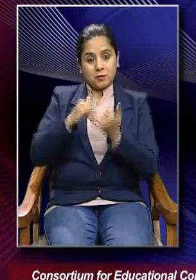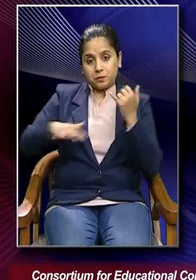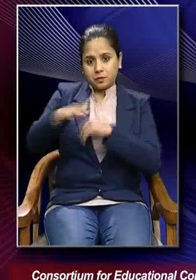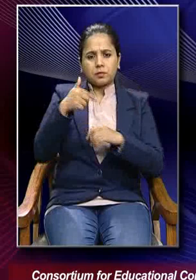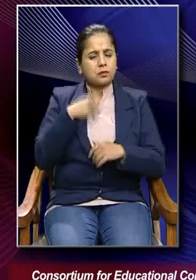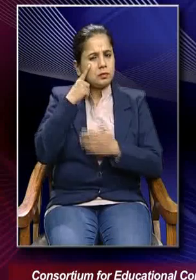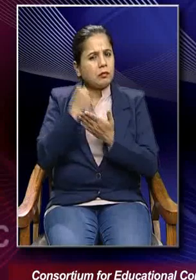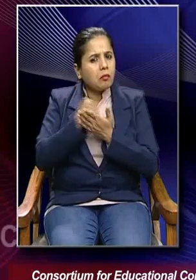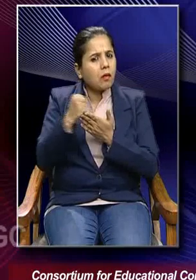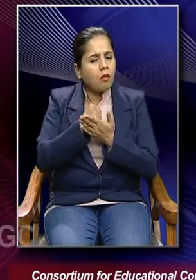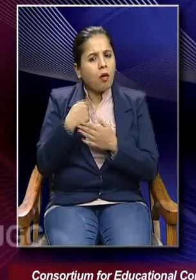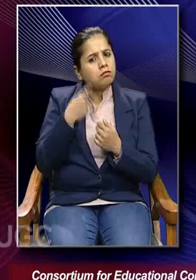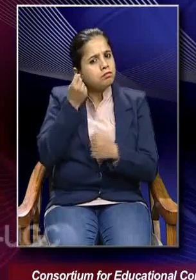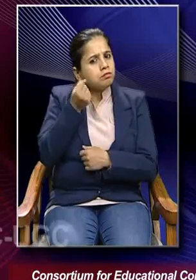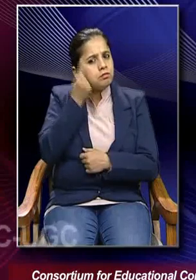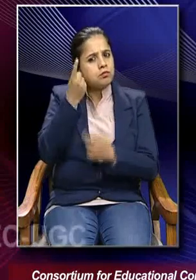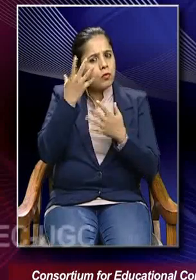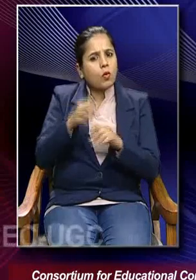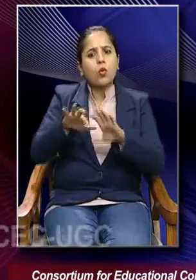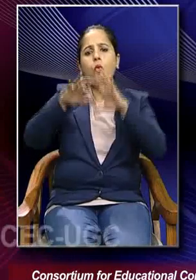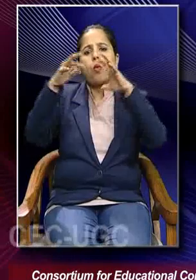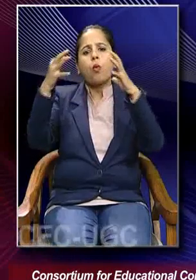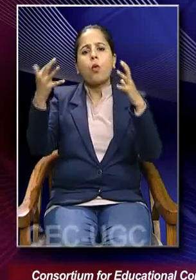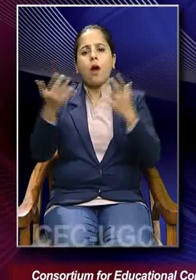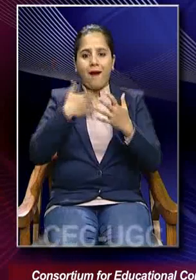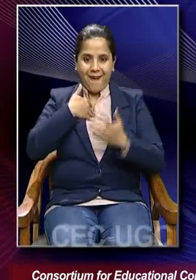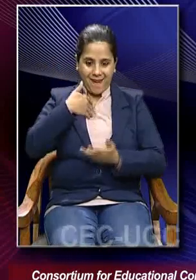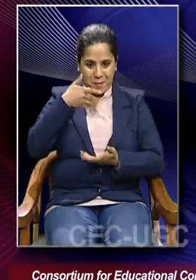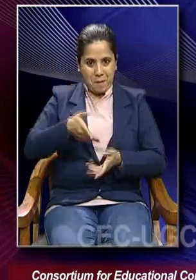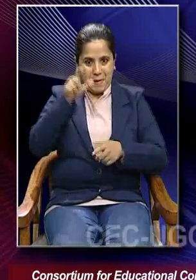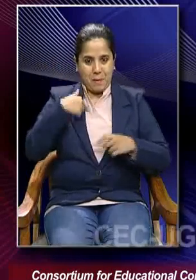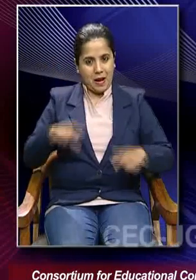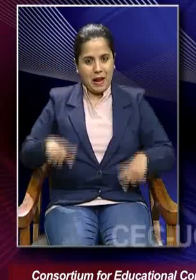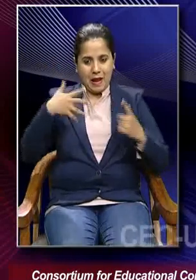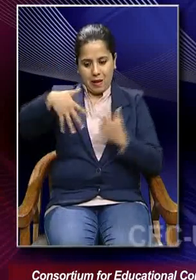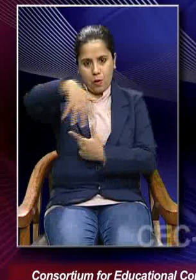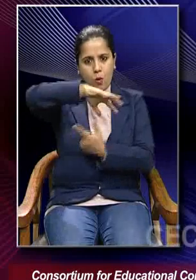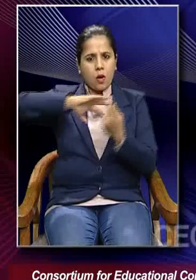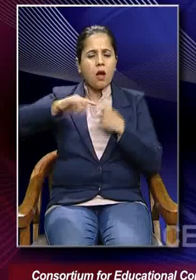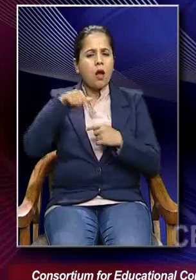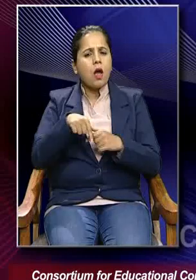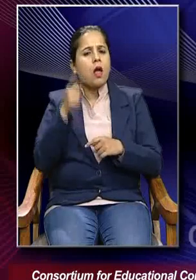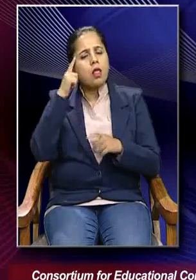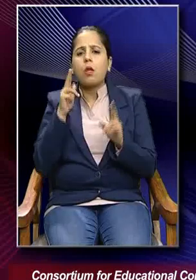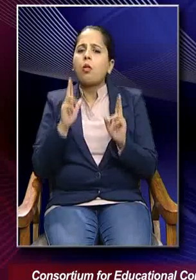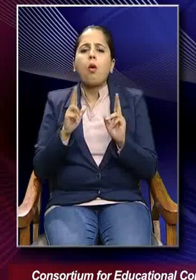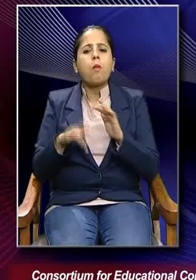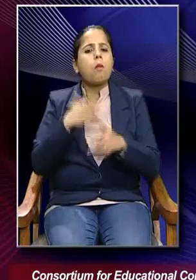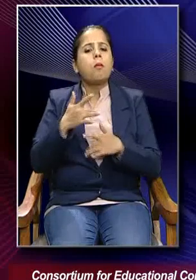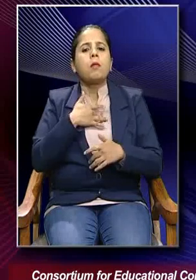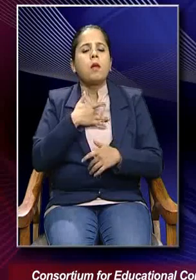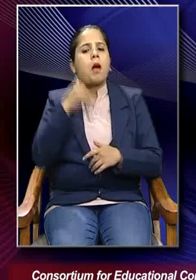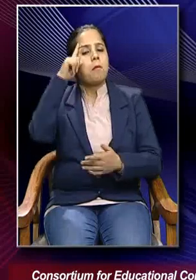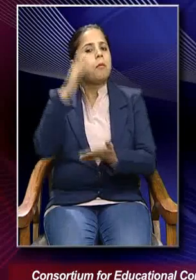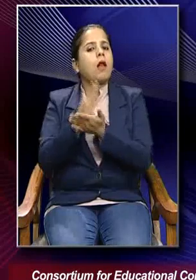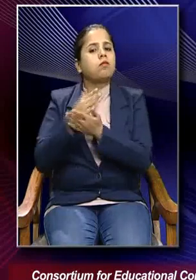are trying to understand the world around us. So there is a common sense understanding, commonly held